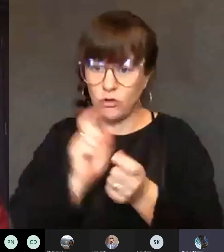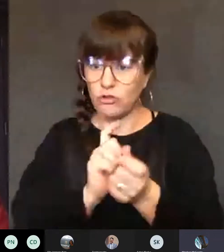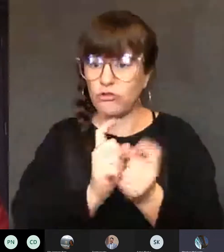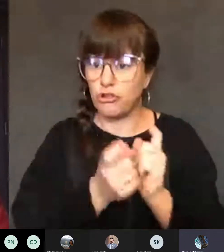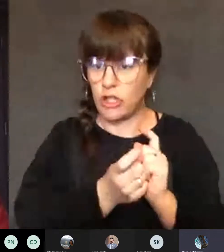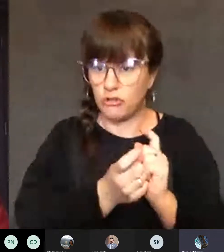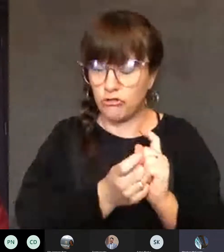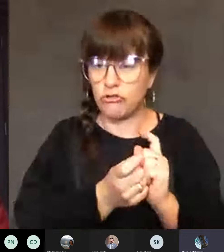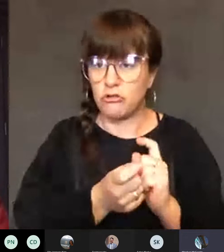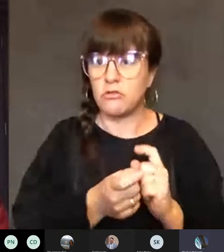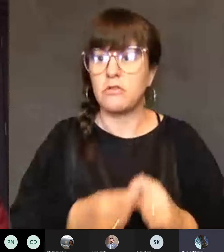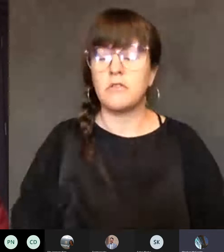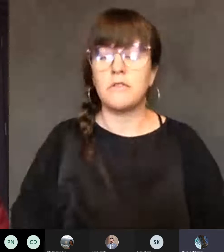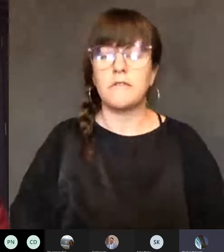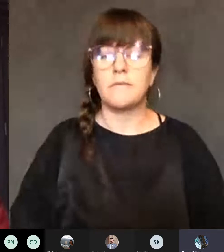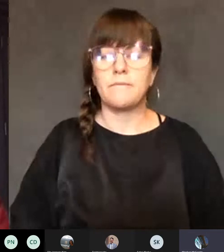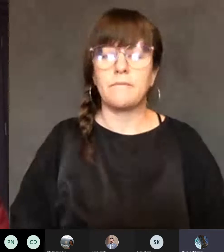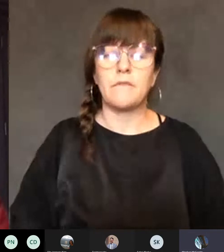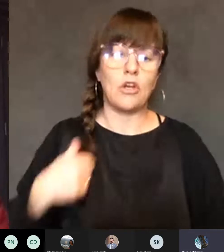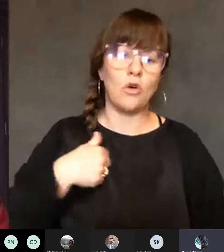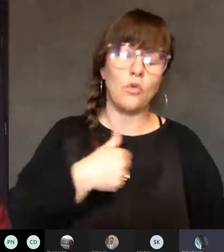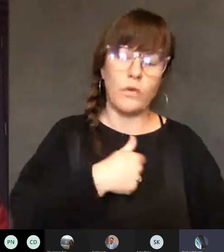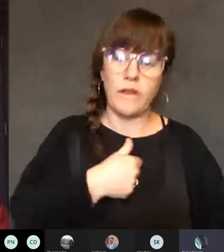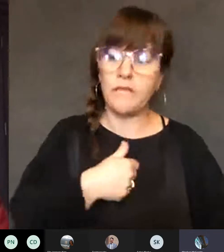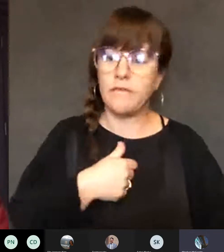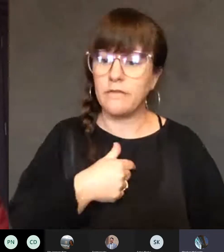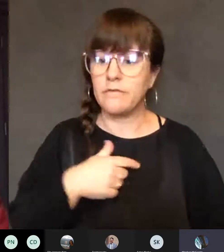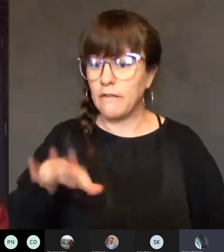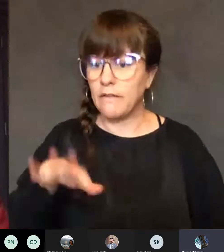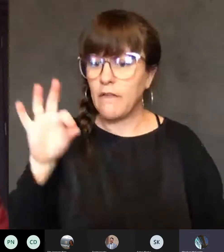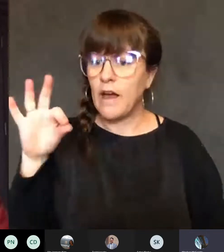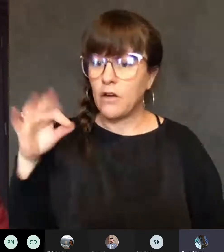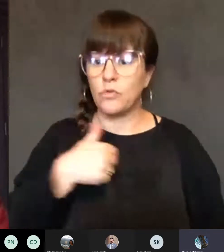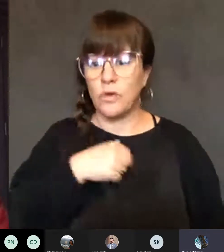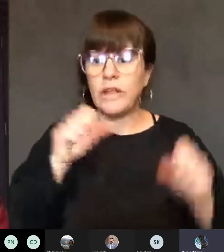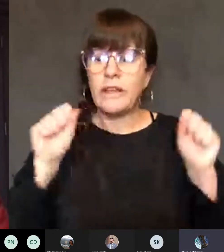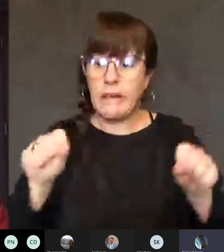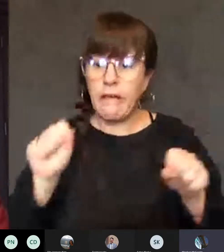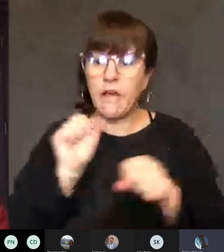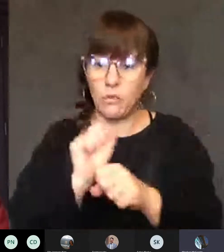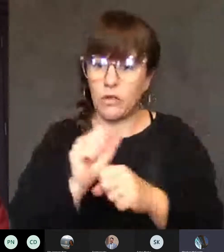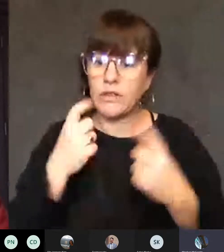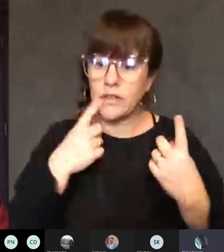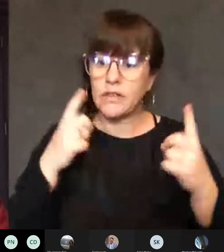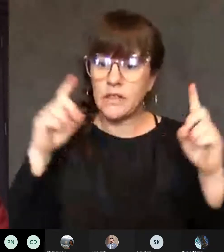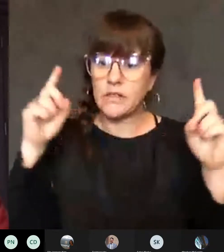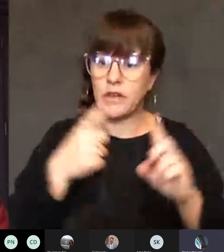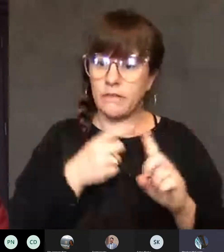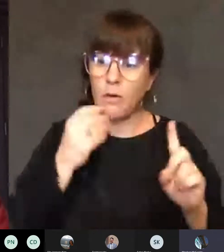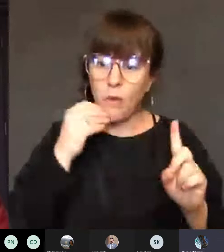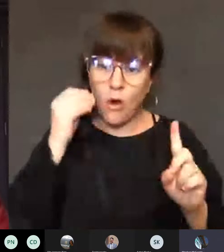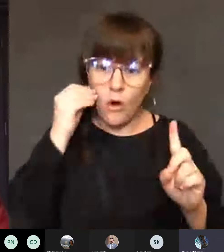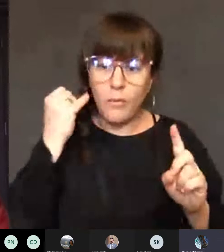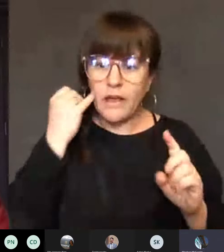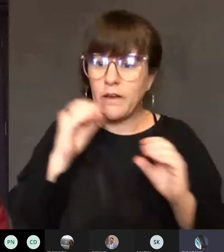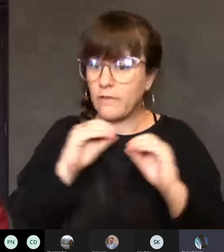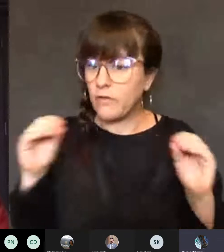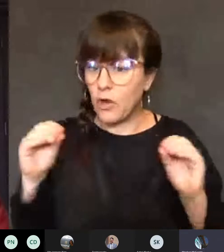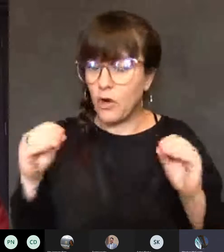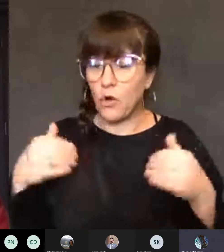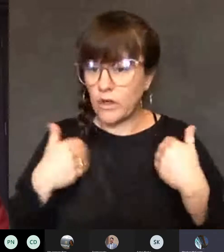now we've discovered that we can work effectively from home if we don't have small children, and we can do things